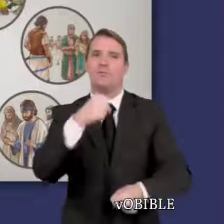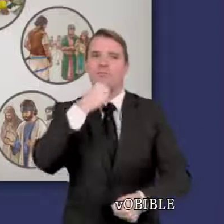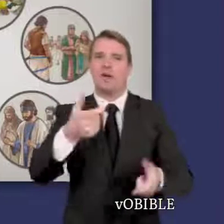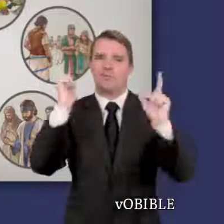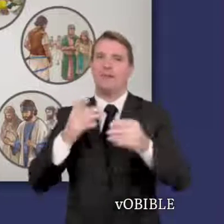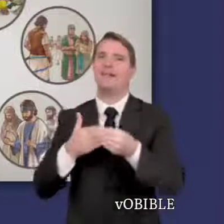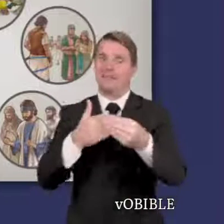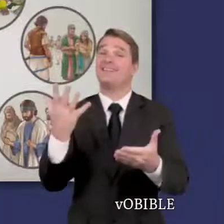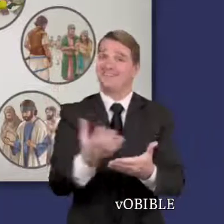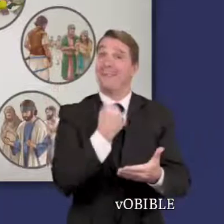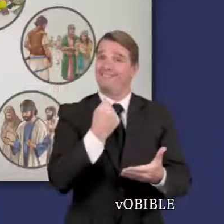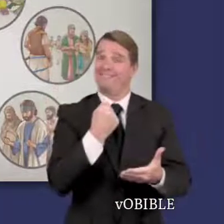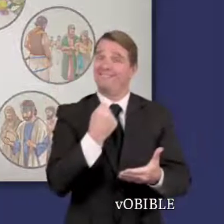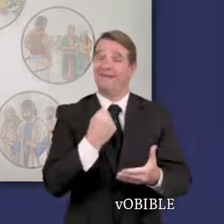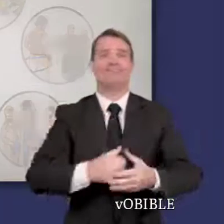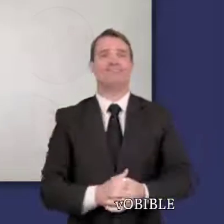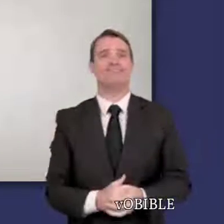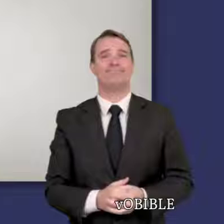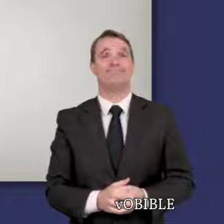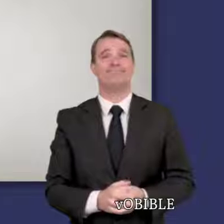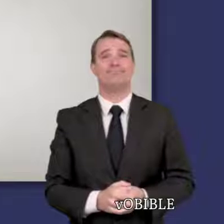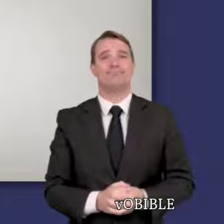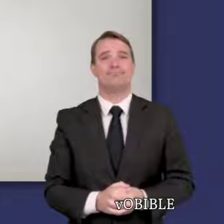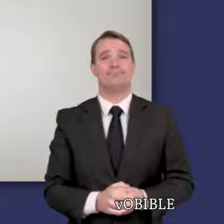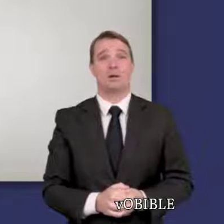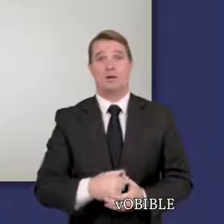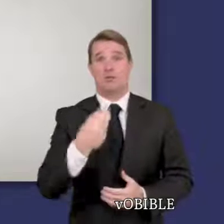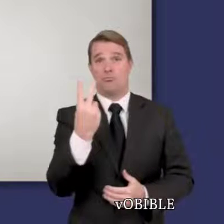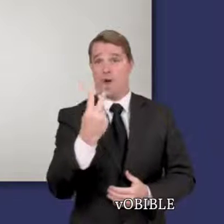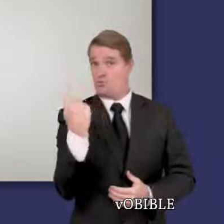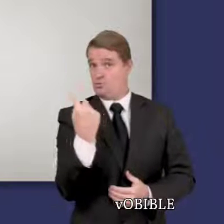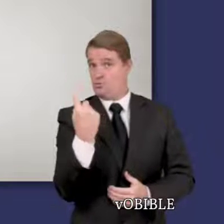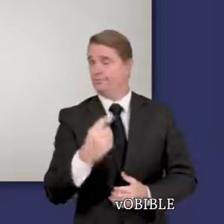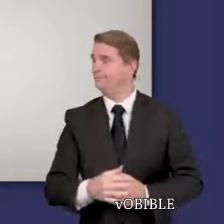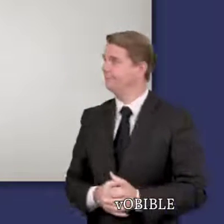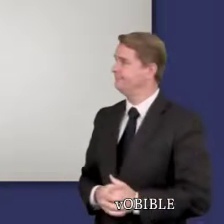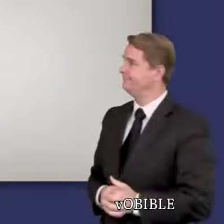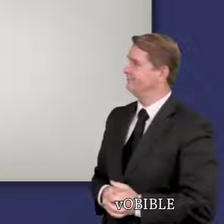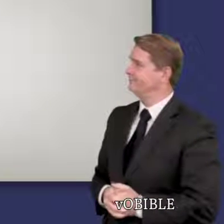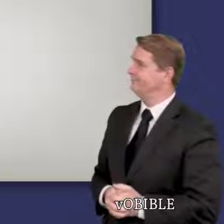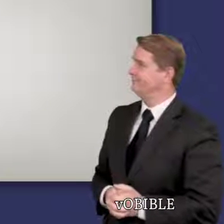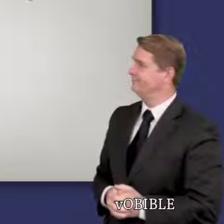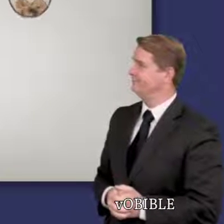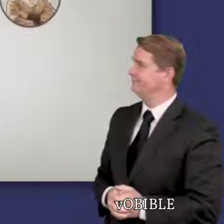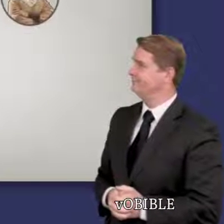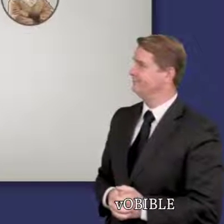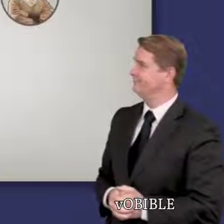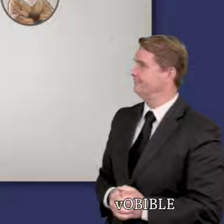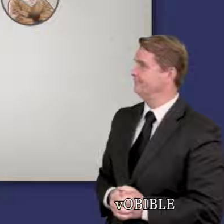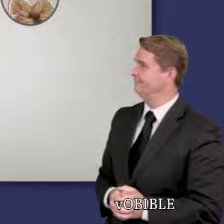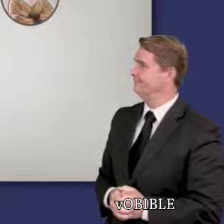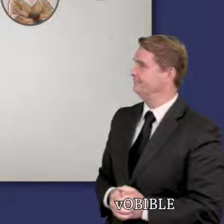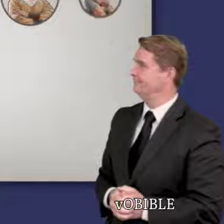up judges to deliver them. The 12 judges are Othniel, Ehud,